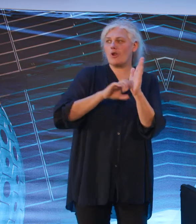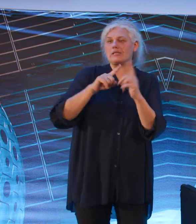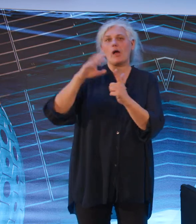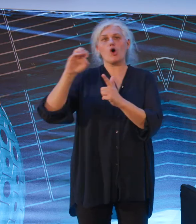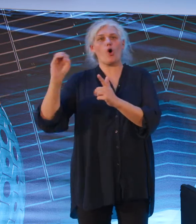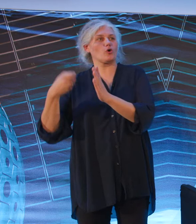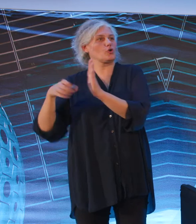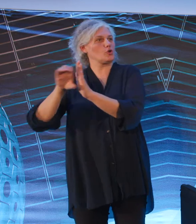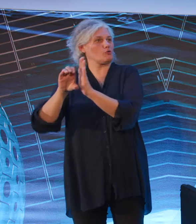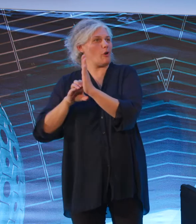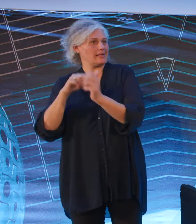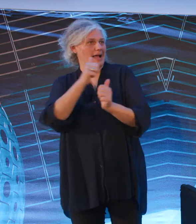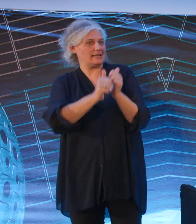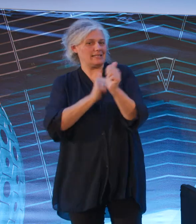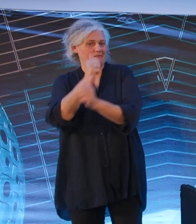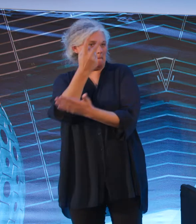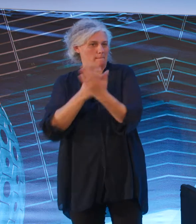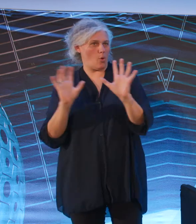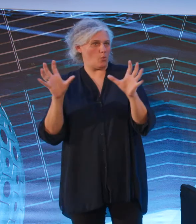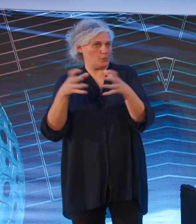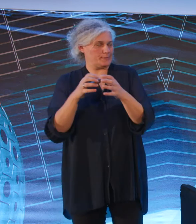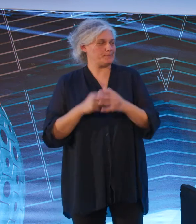co-curricular activity.